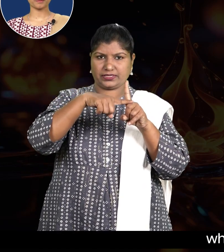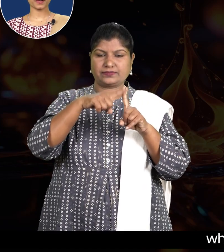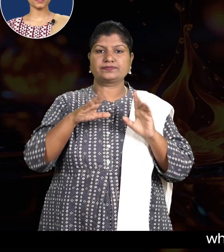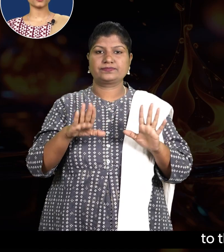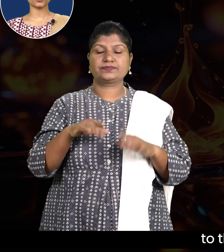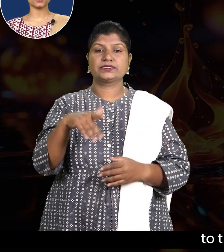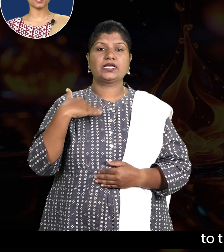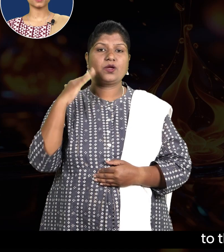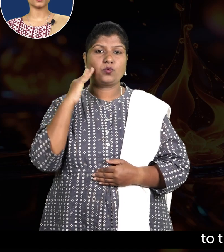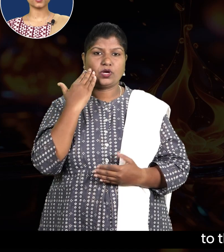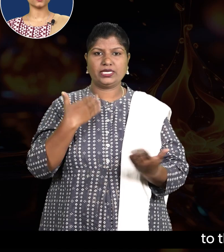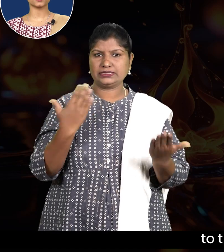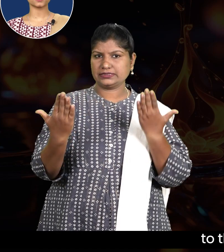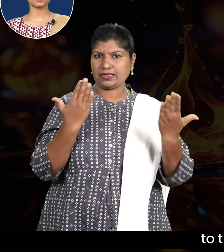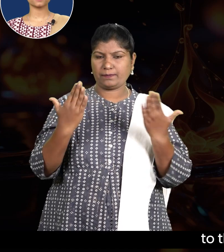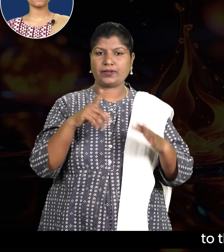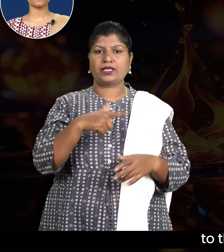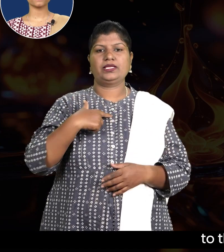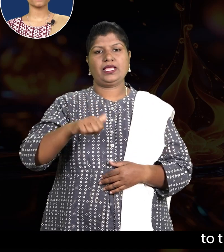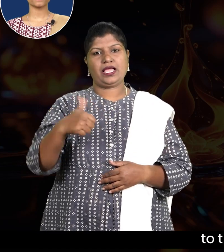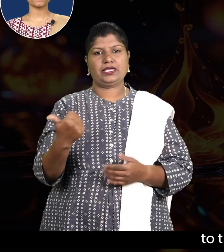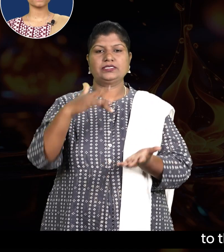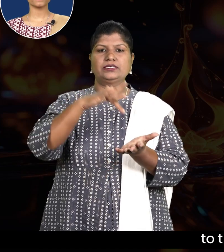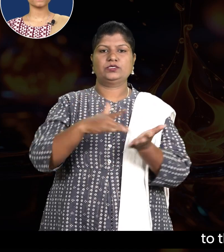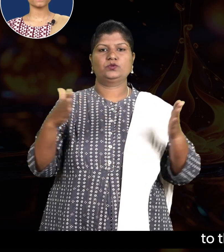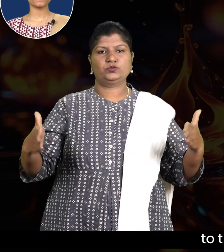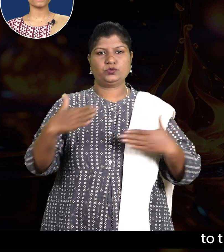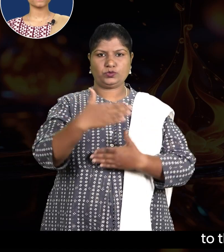when compared to the other zones.